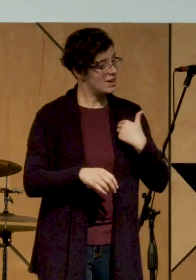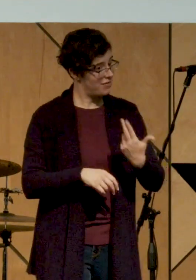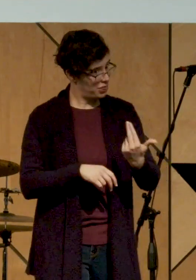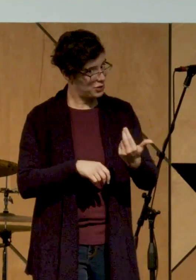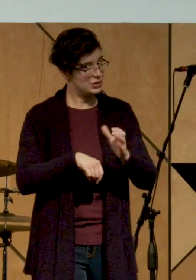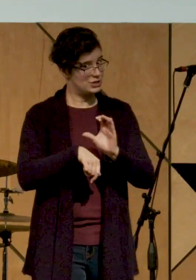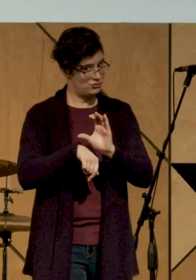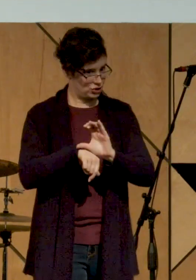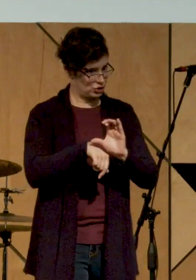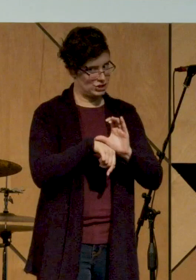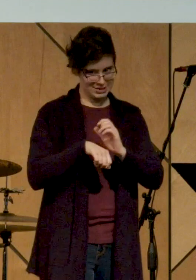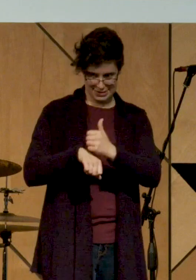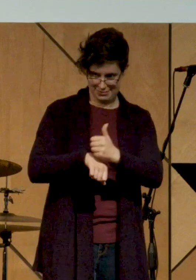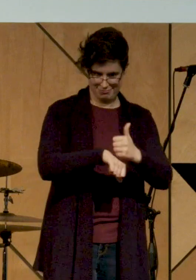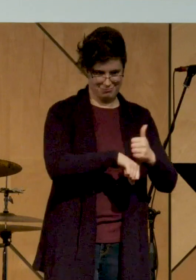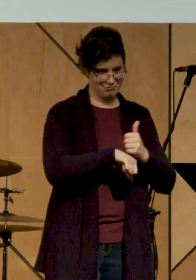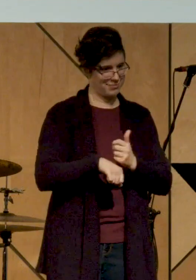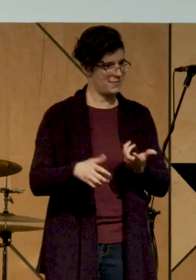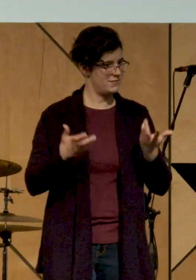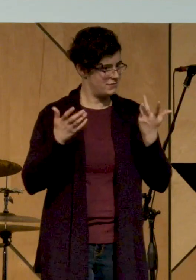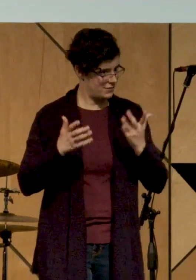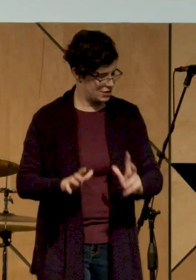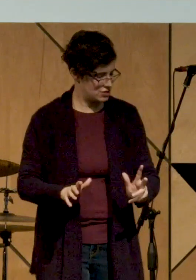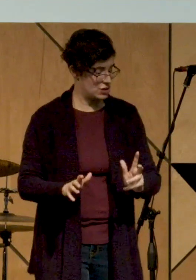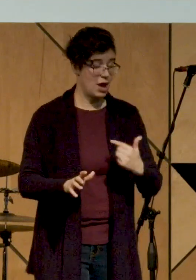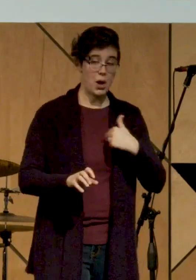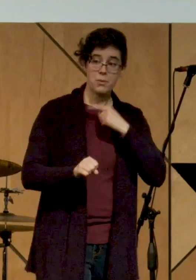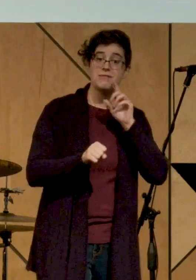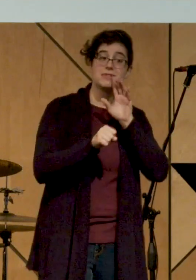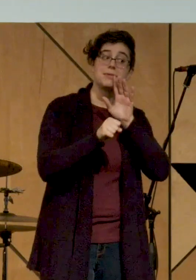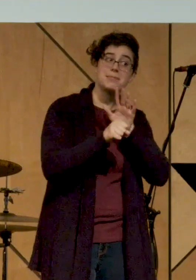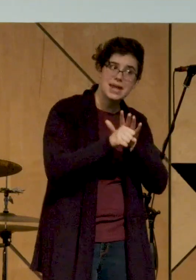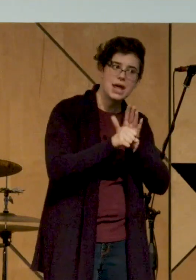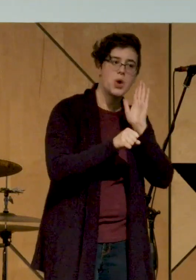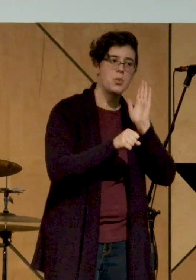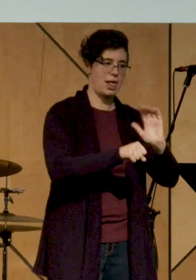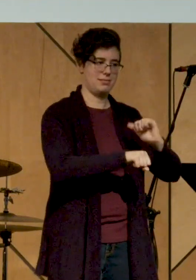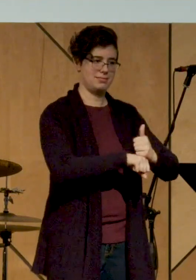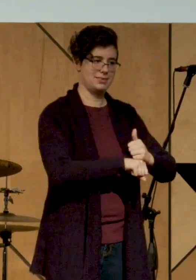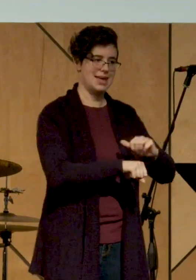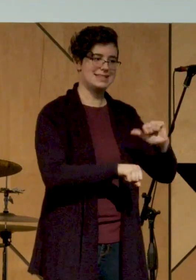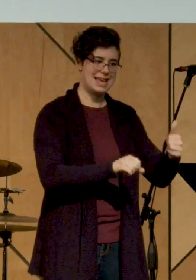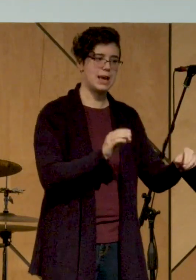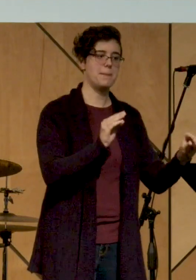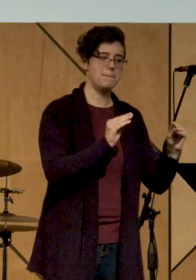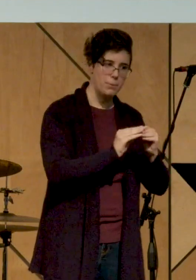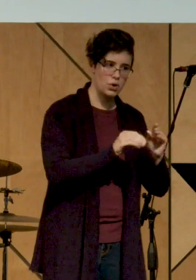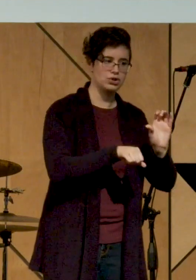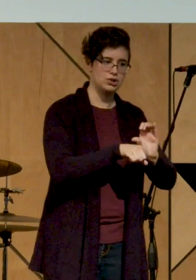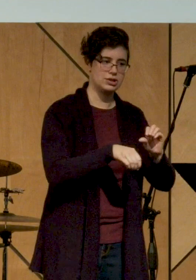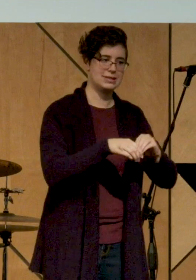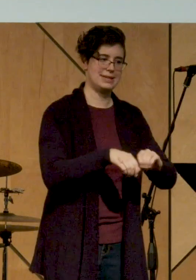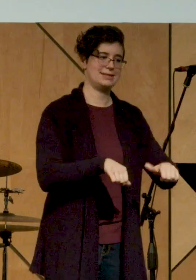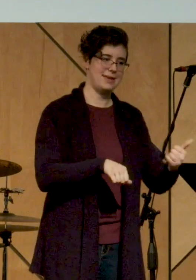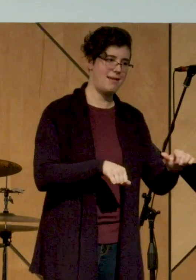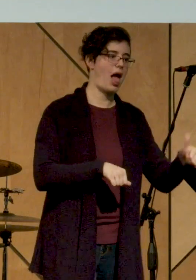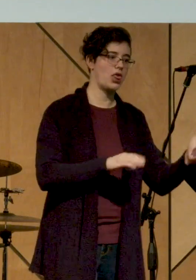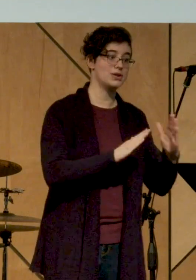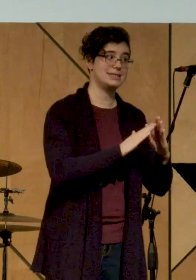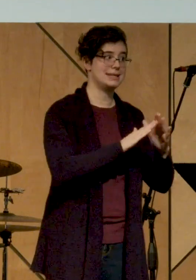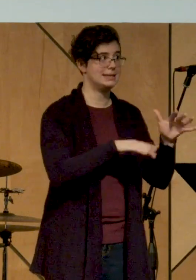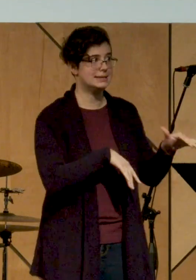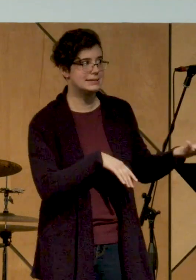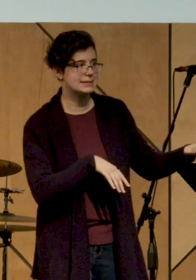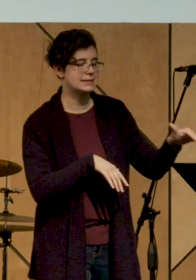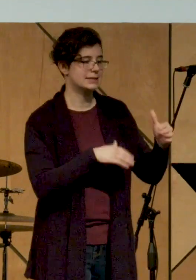as a family, we've committed to this vision of planting 10 churches in 10 cities in our